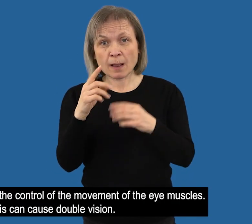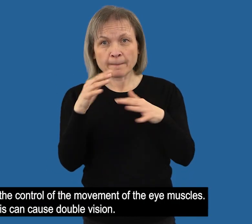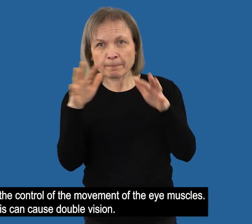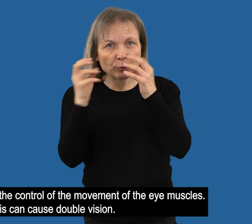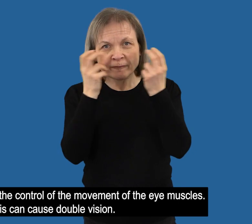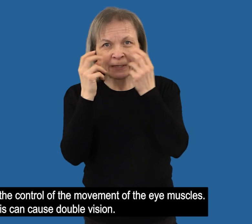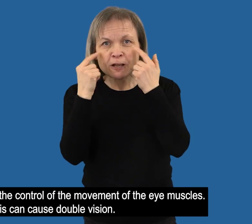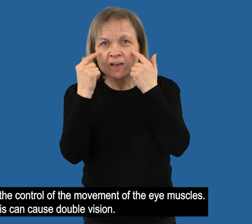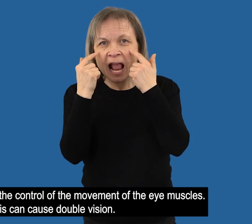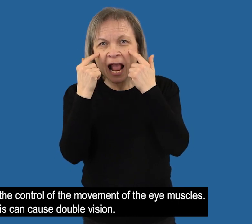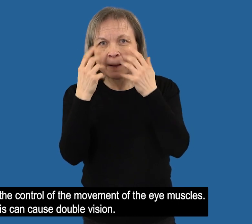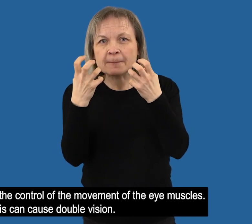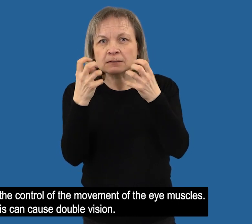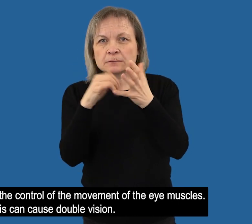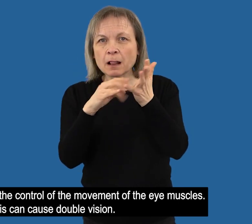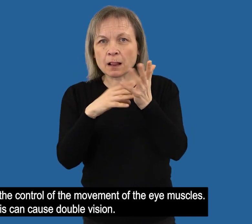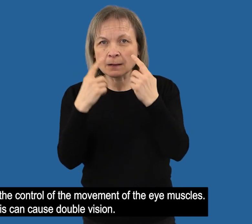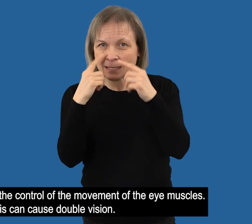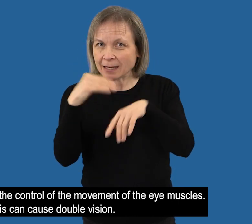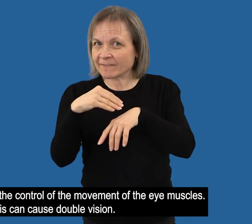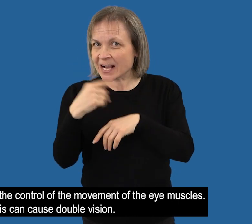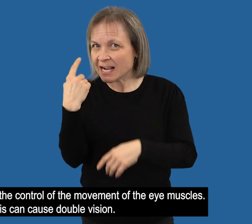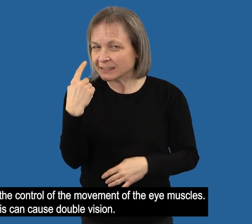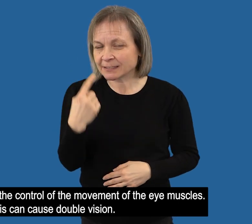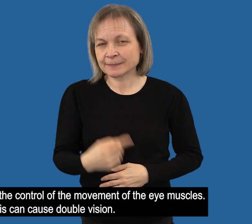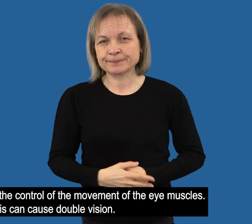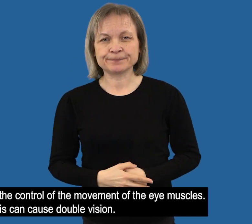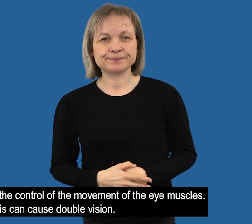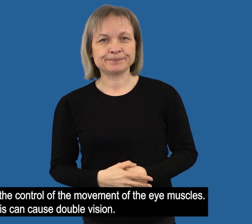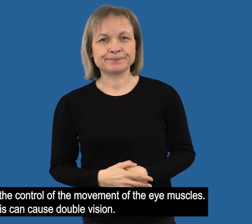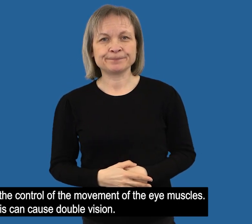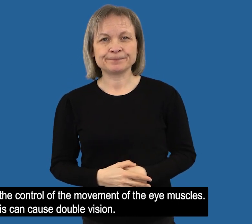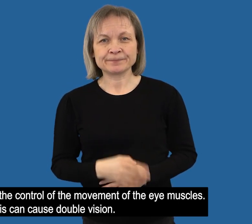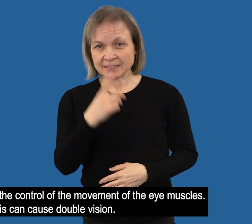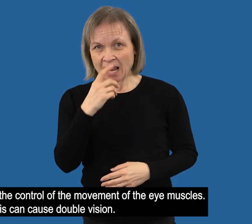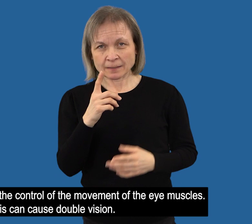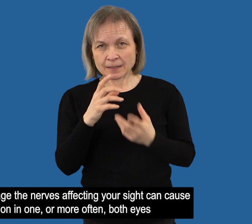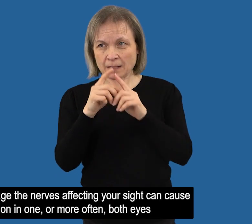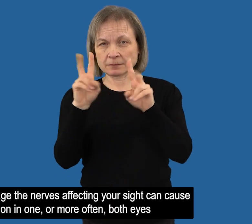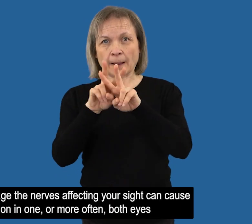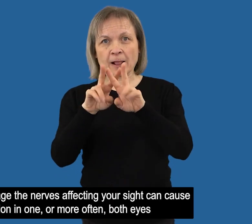Strokes can also affect the control of the movement of the eye muscles. This can cause double vision.